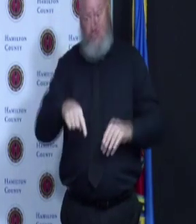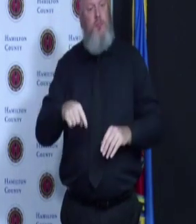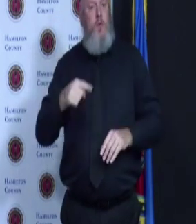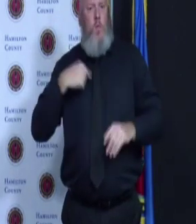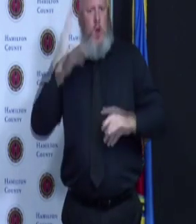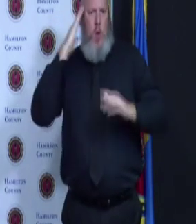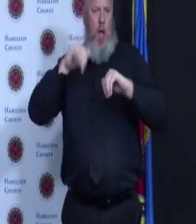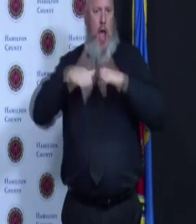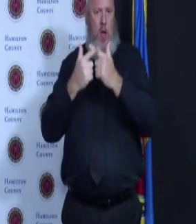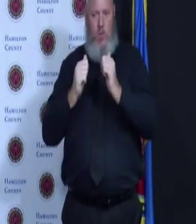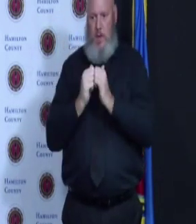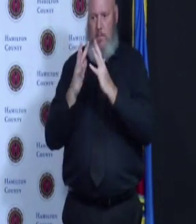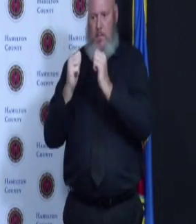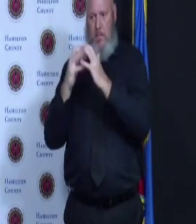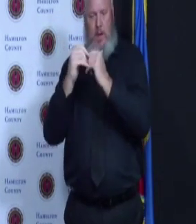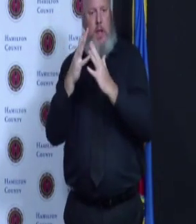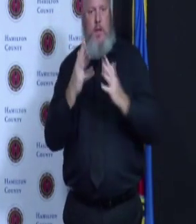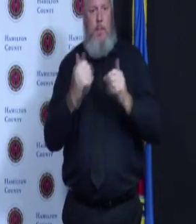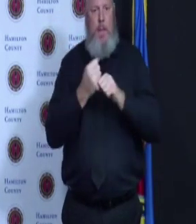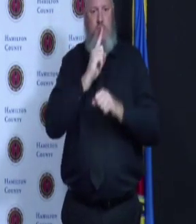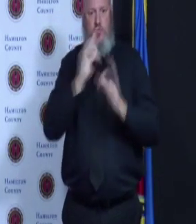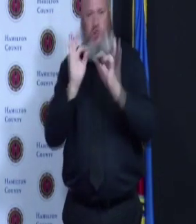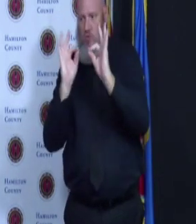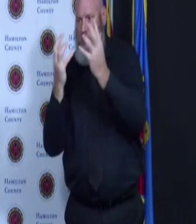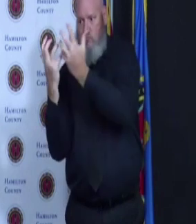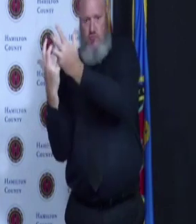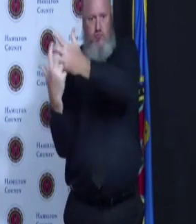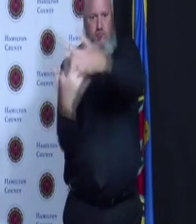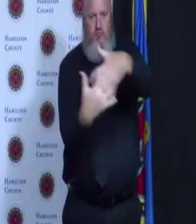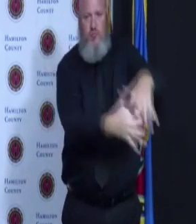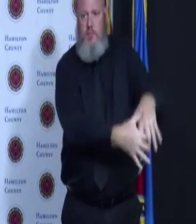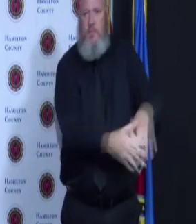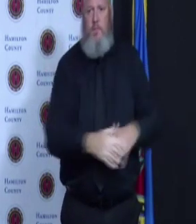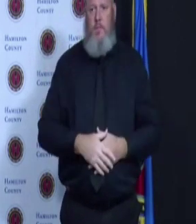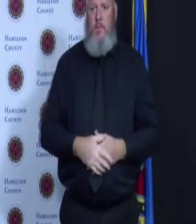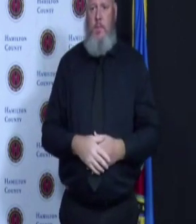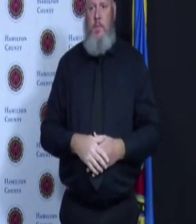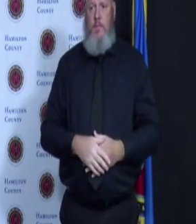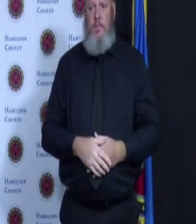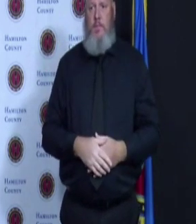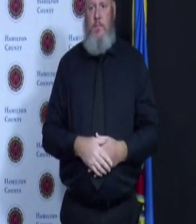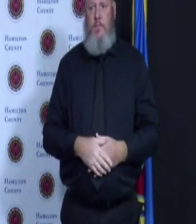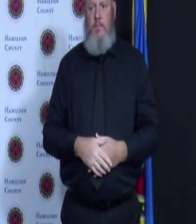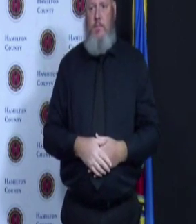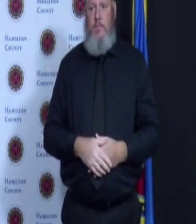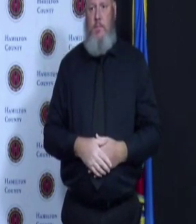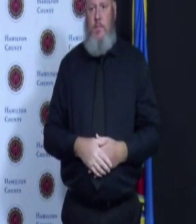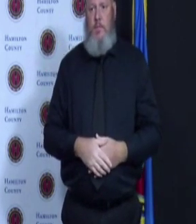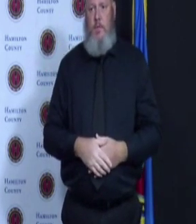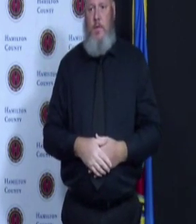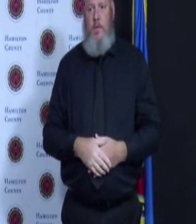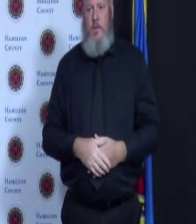Cincinnati Disaster Preparedness Coalition. This coalition facilitates regional collaboration.